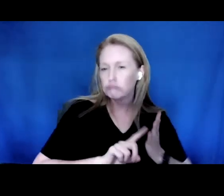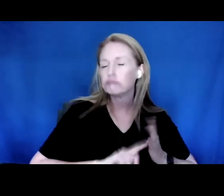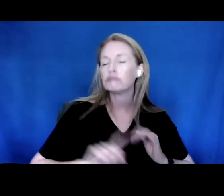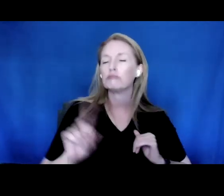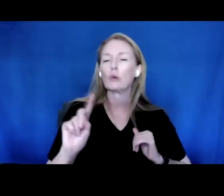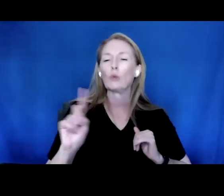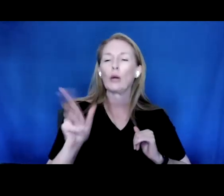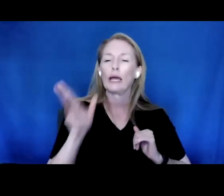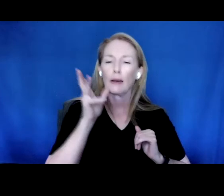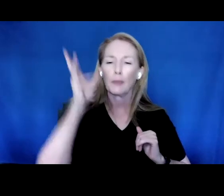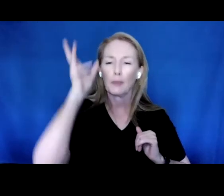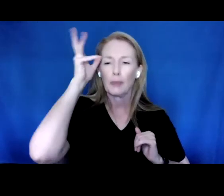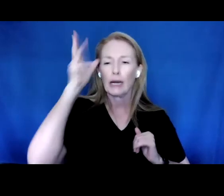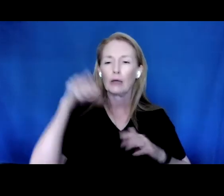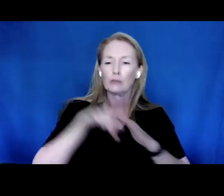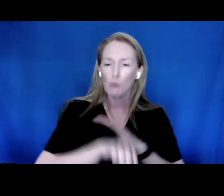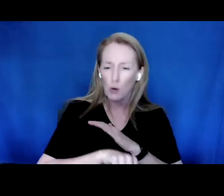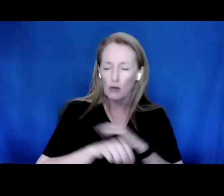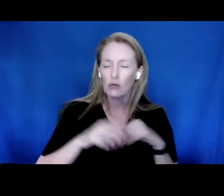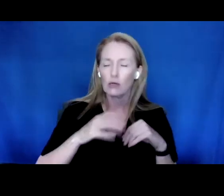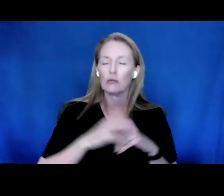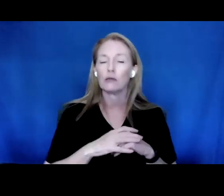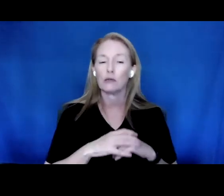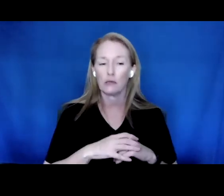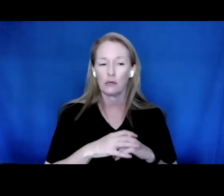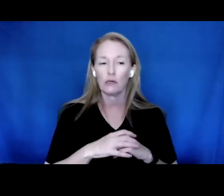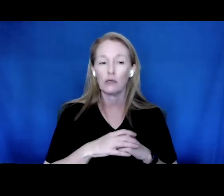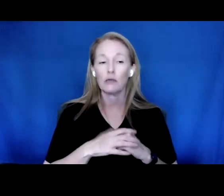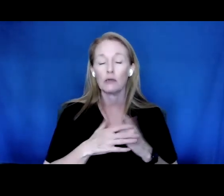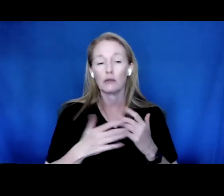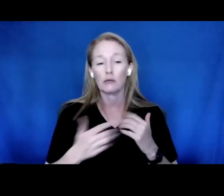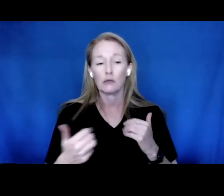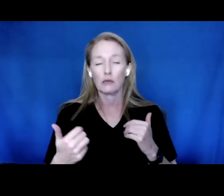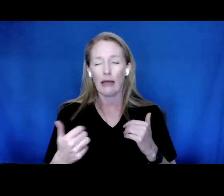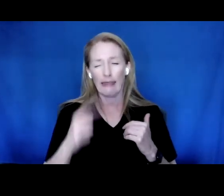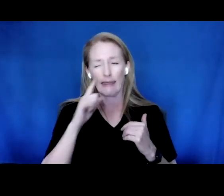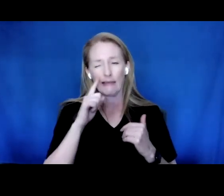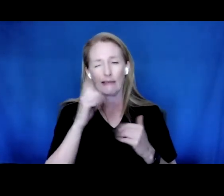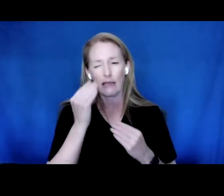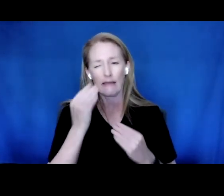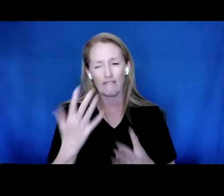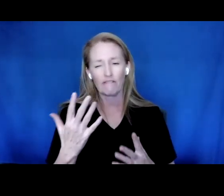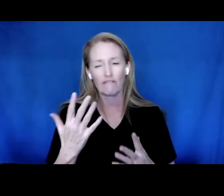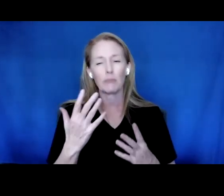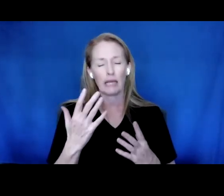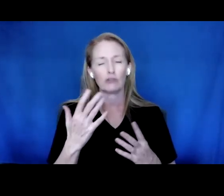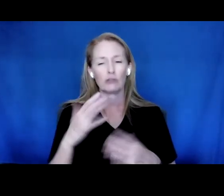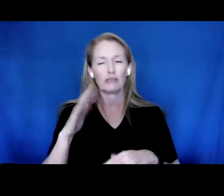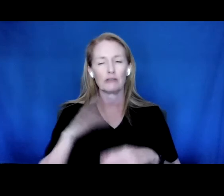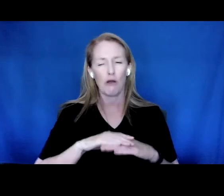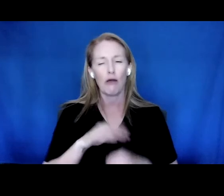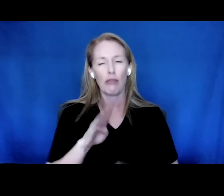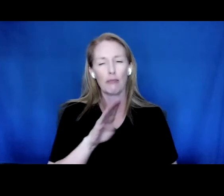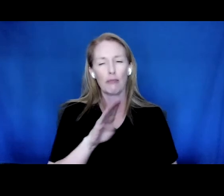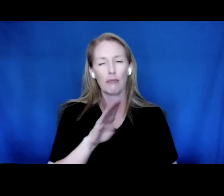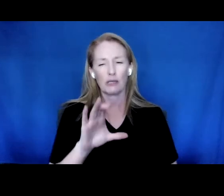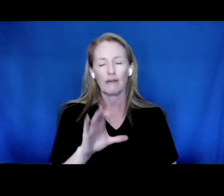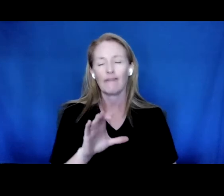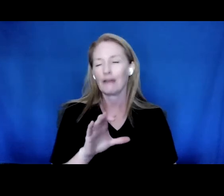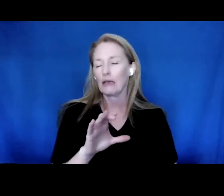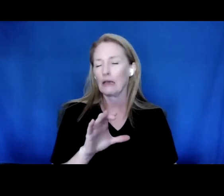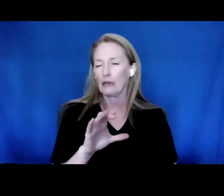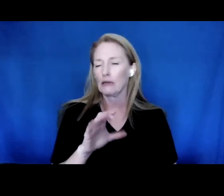that information on the birth certificate, I believe, the country of origin of the mother. But that was not a risk factor that we looked at. That's